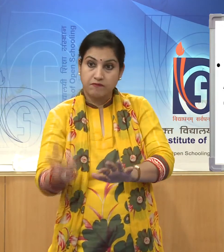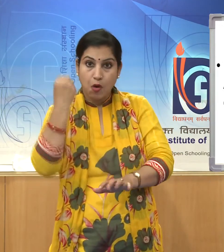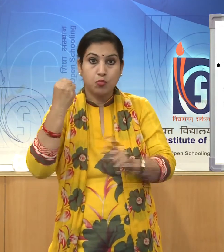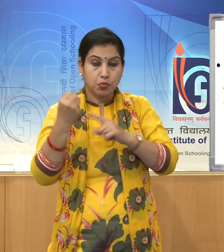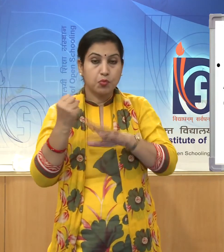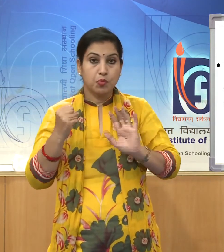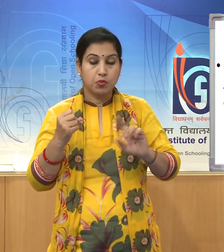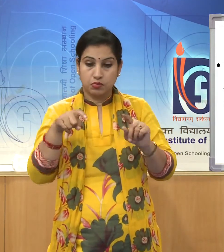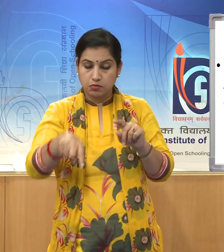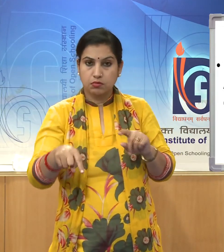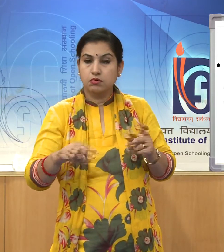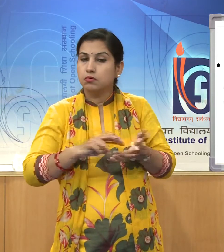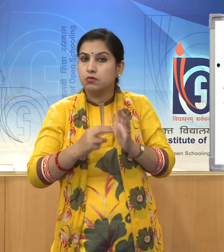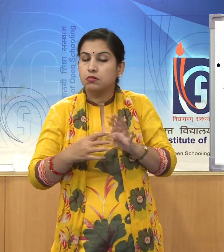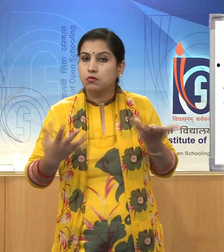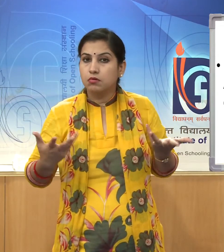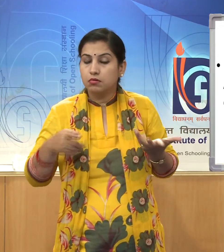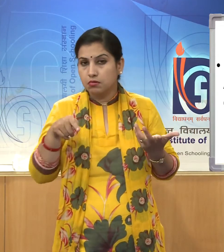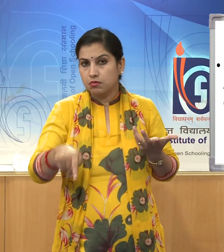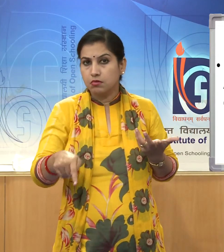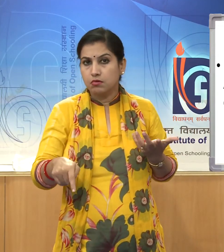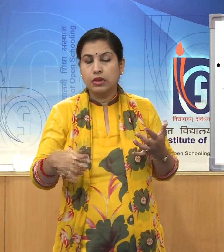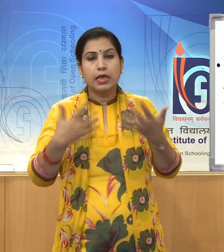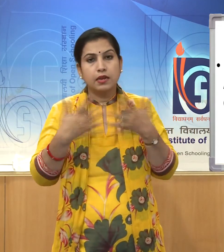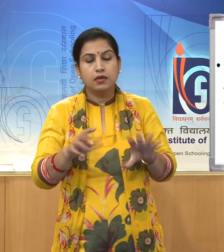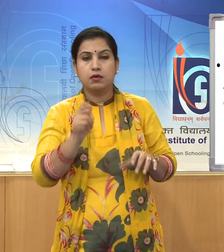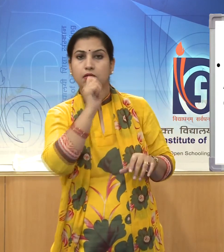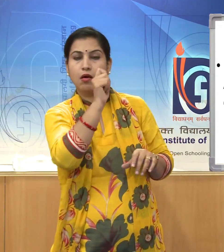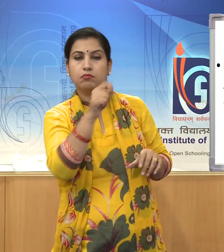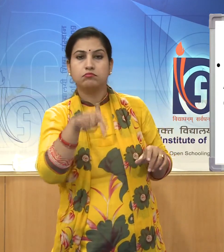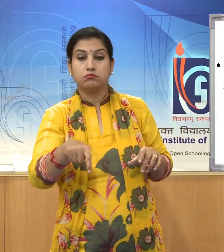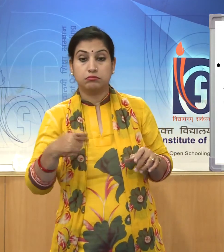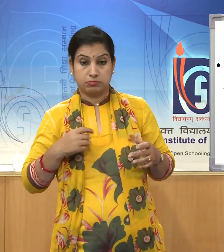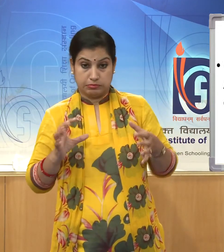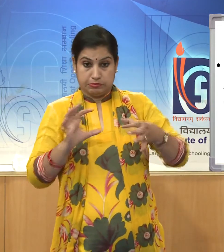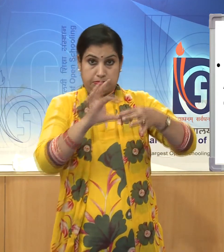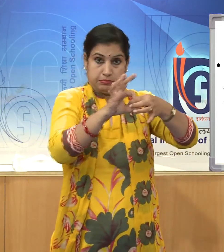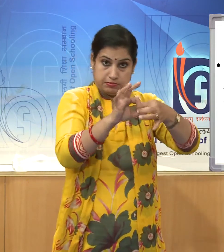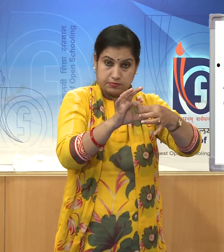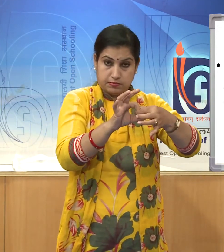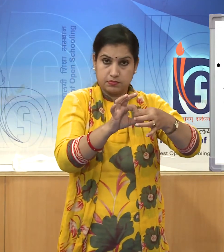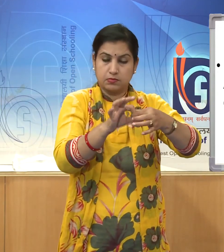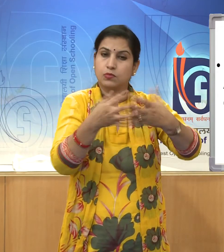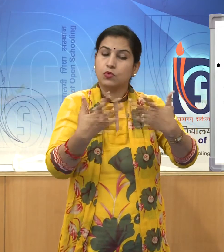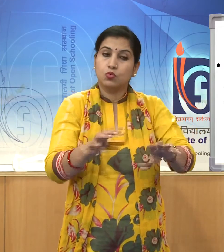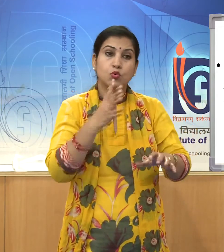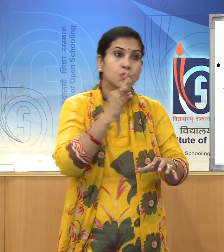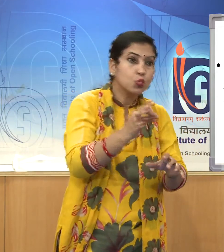in works which cannot be related to